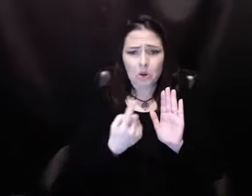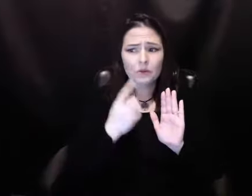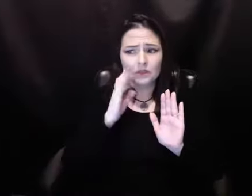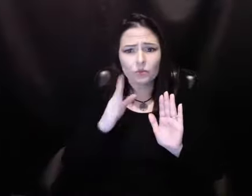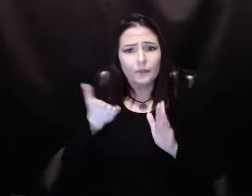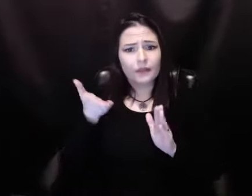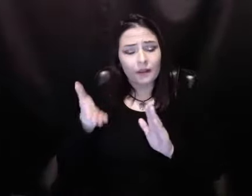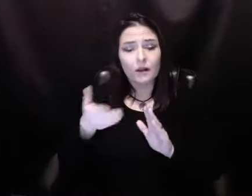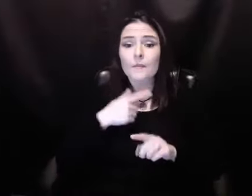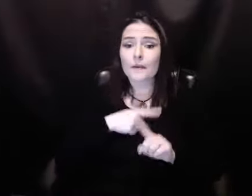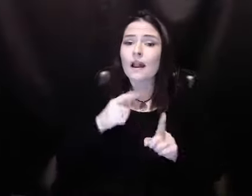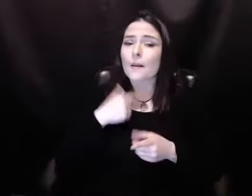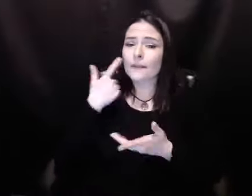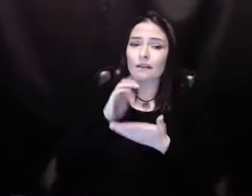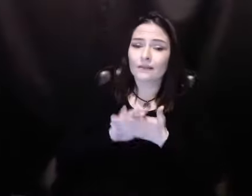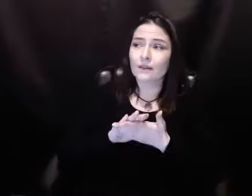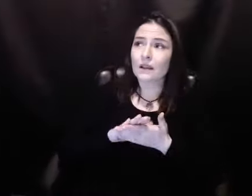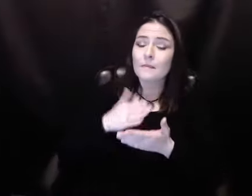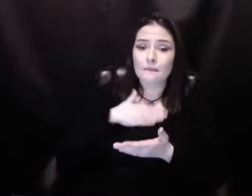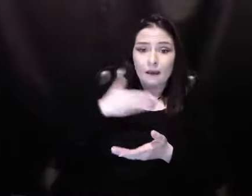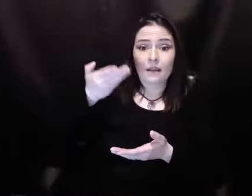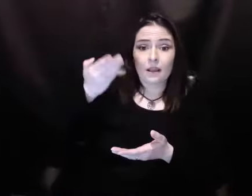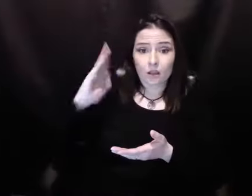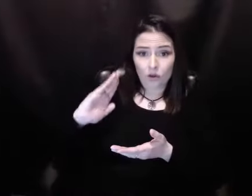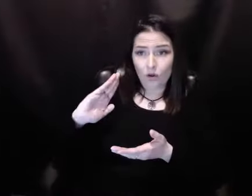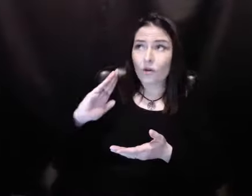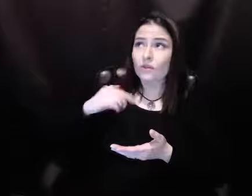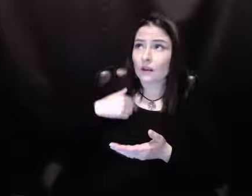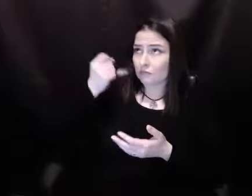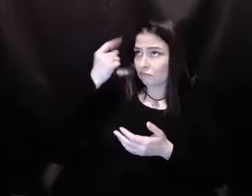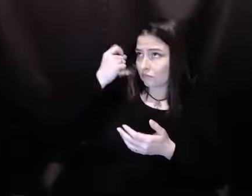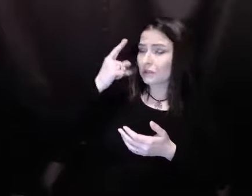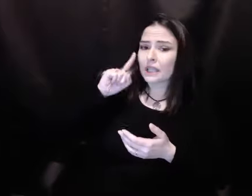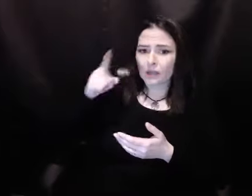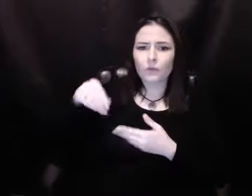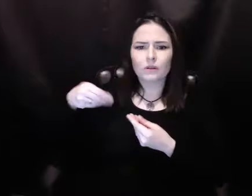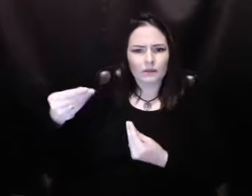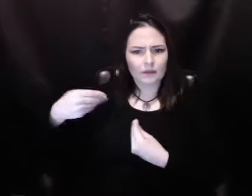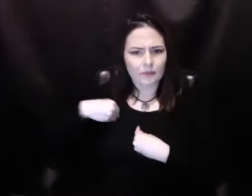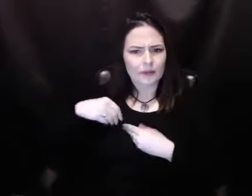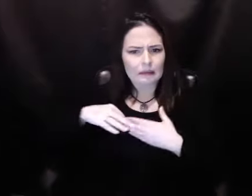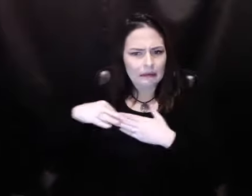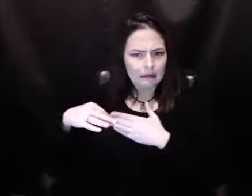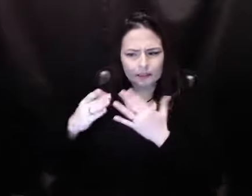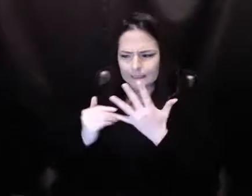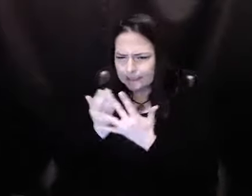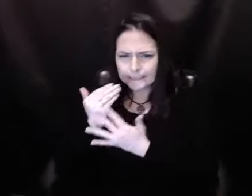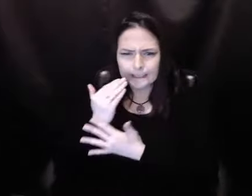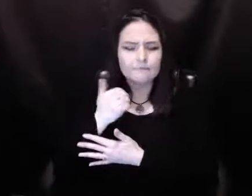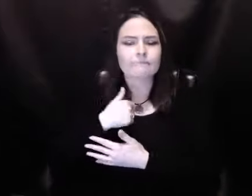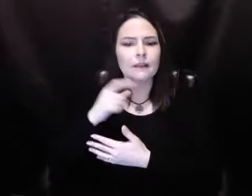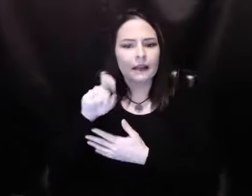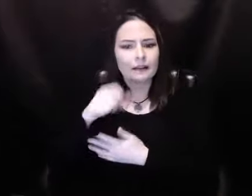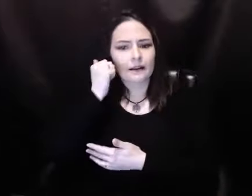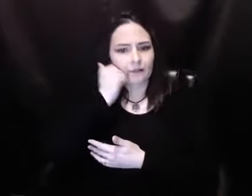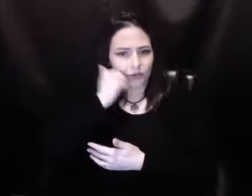Personally, I believe that there will always be situations in which I might find myself powerless, and I will always have to go back to